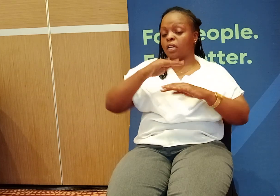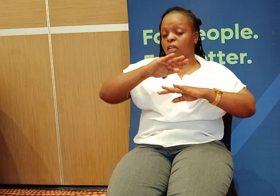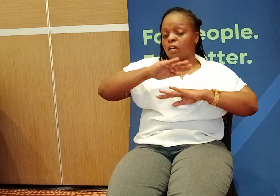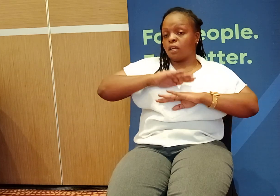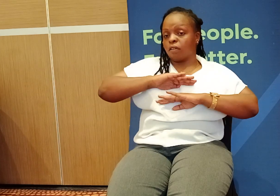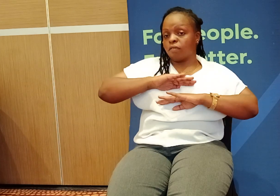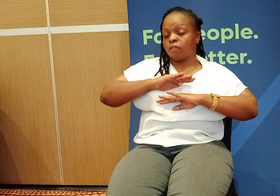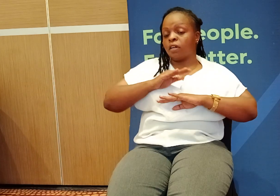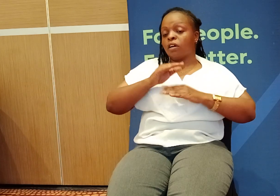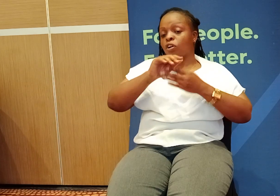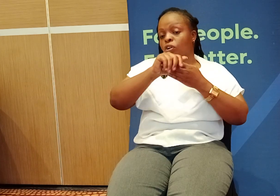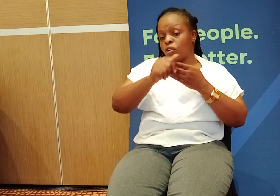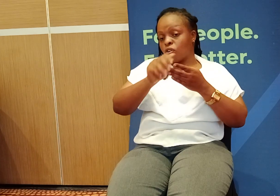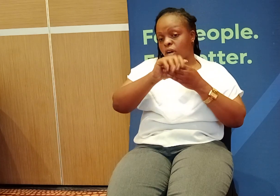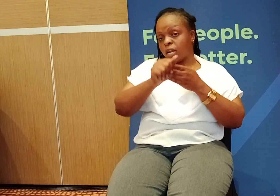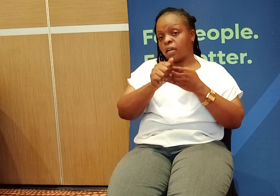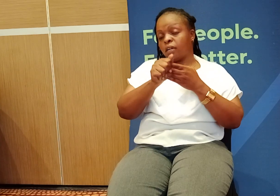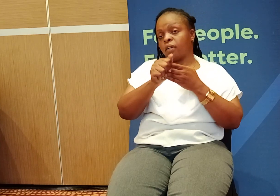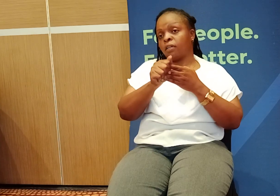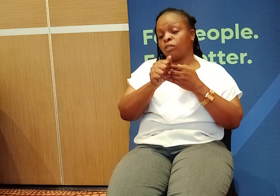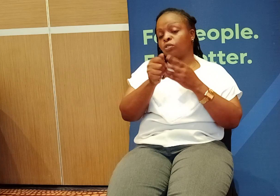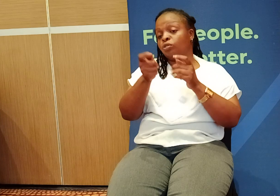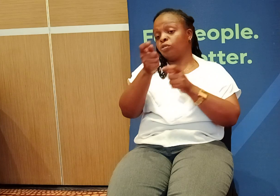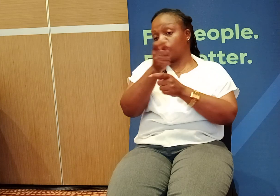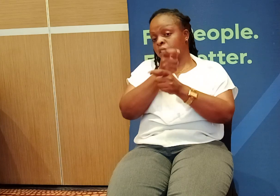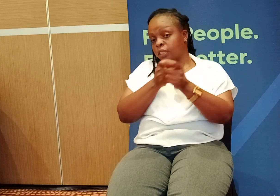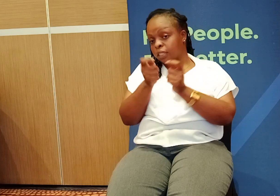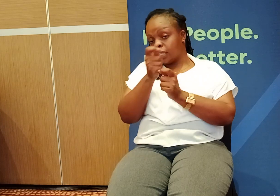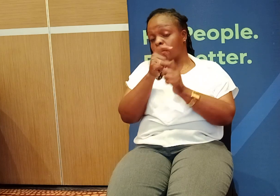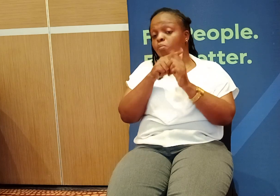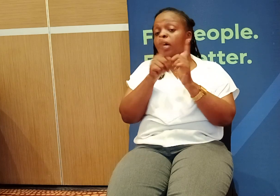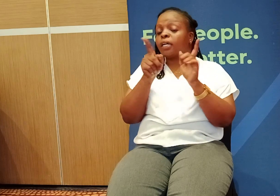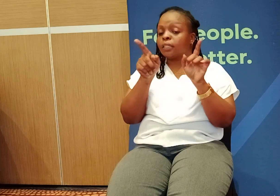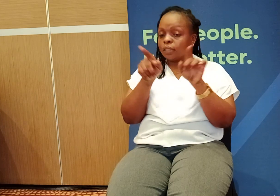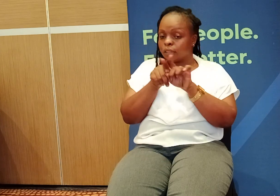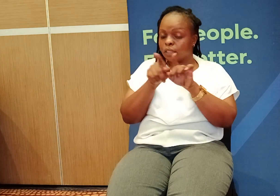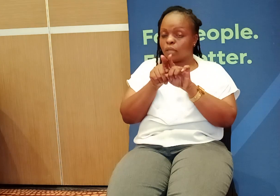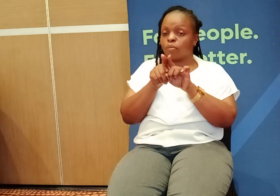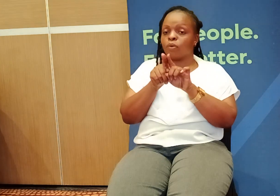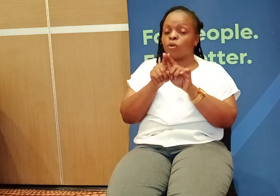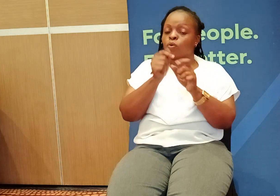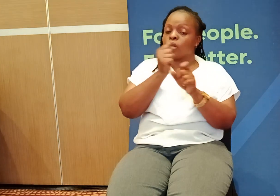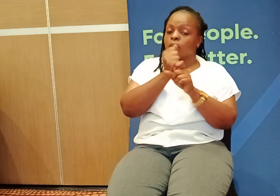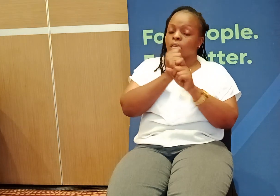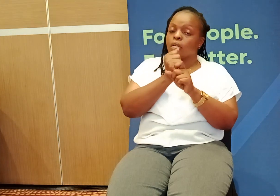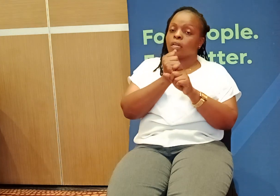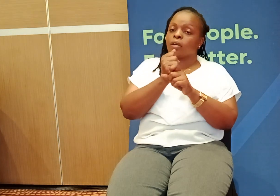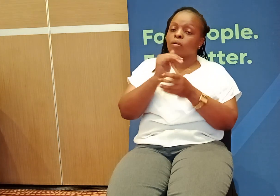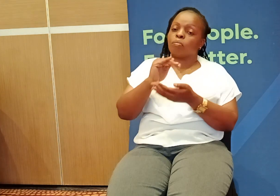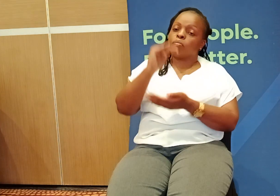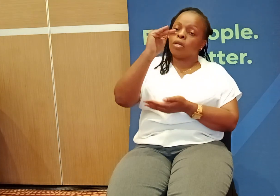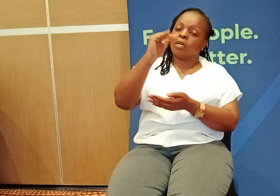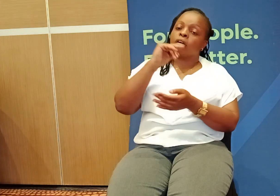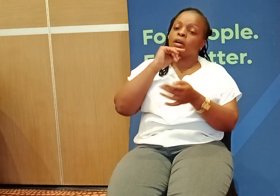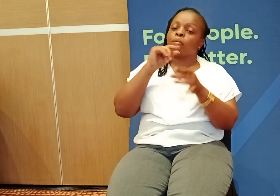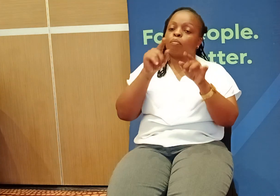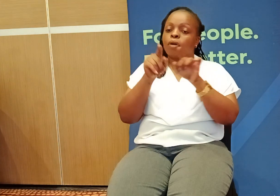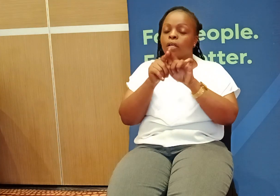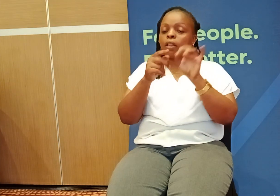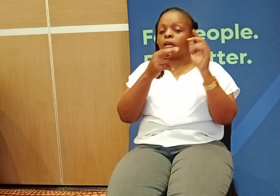enough of the dollars to do the trading. But equally also, we did play the big brother role. Especially the first